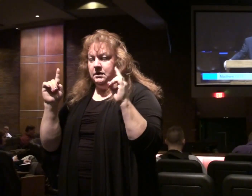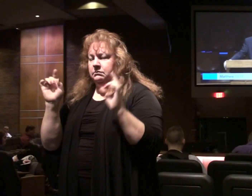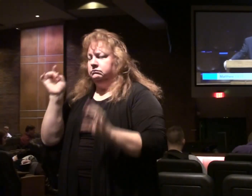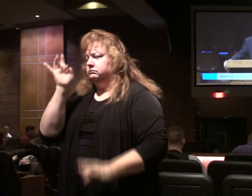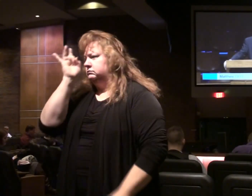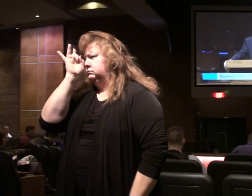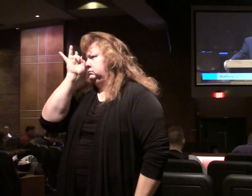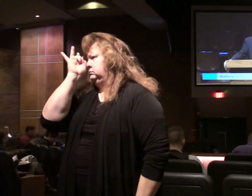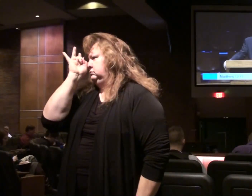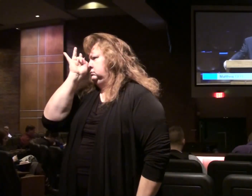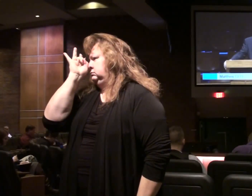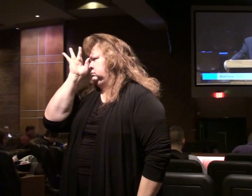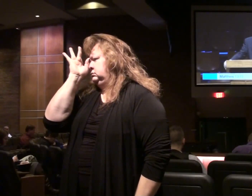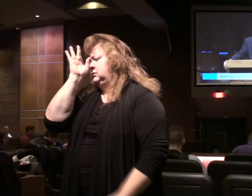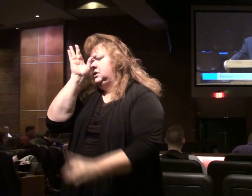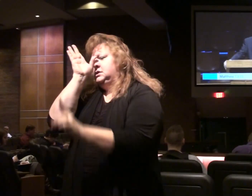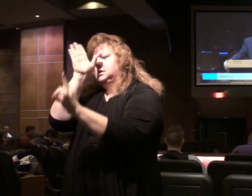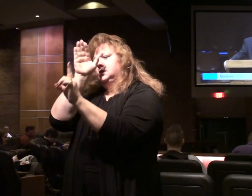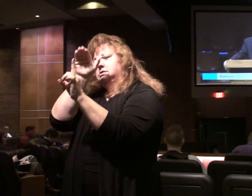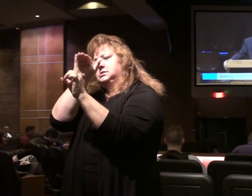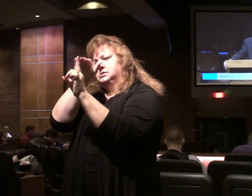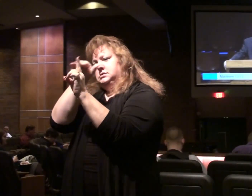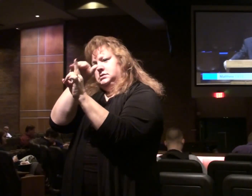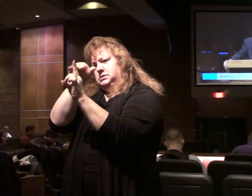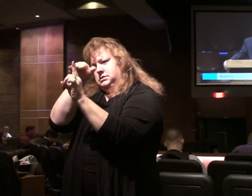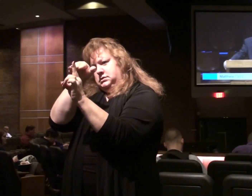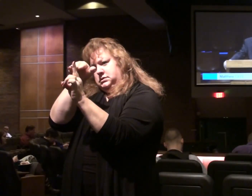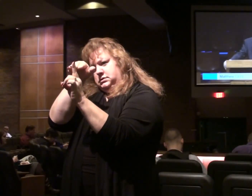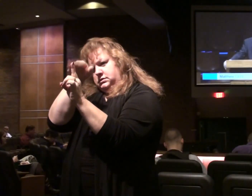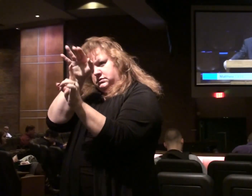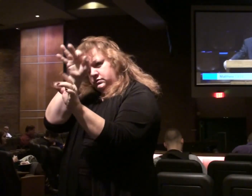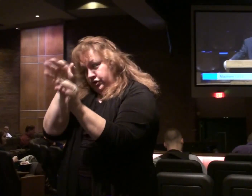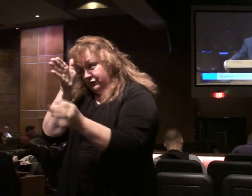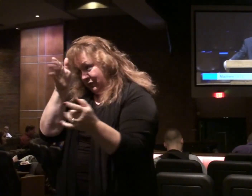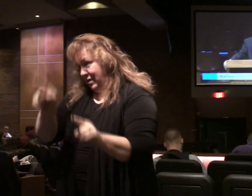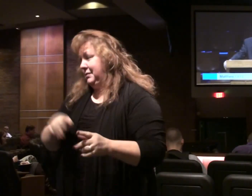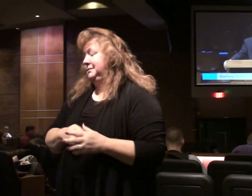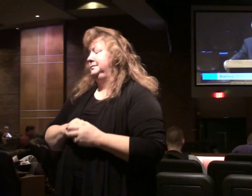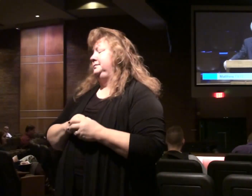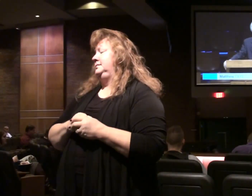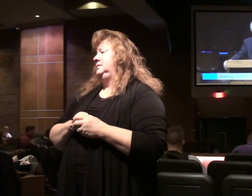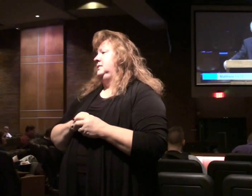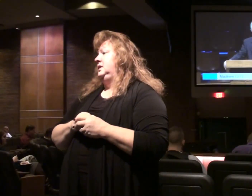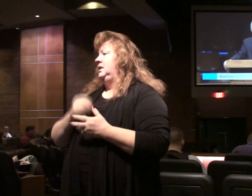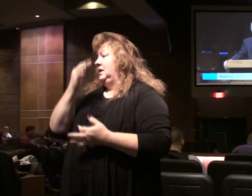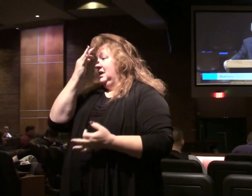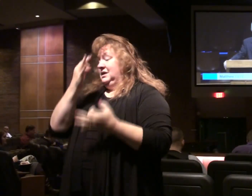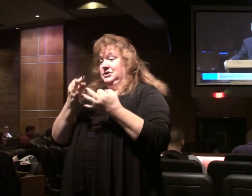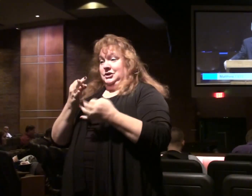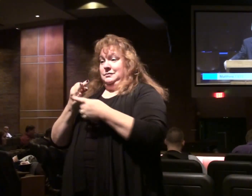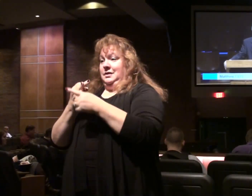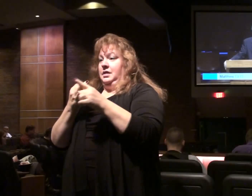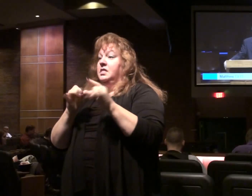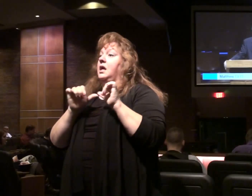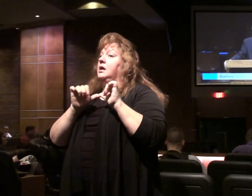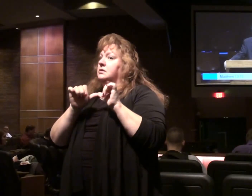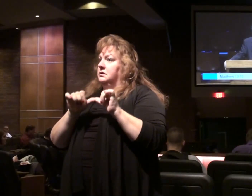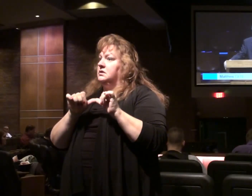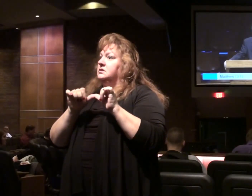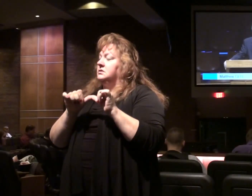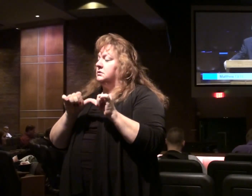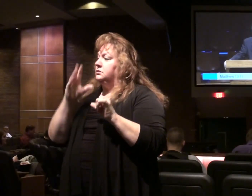terrible, relentless judgment coming to the nation. A judgment which they continue